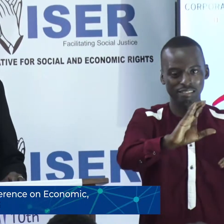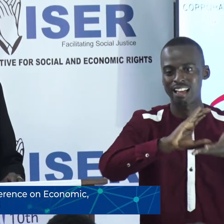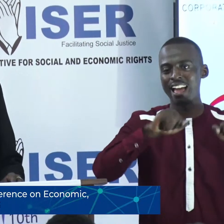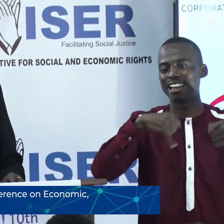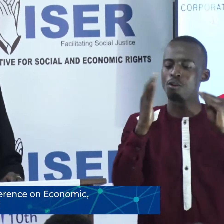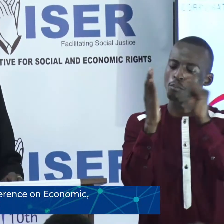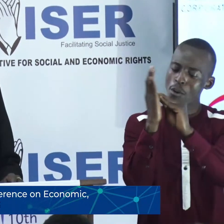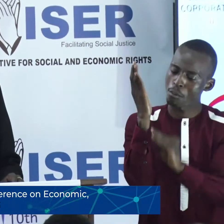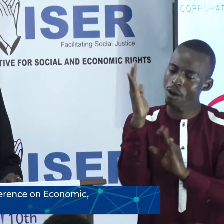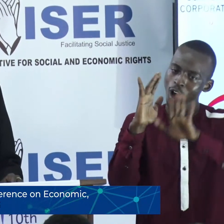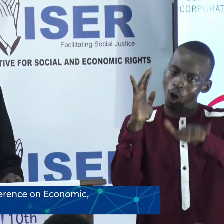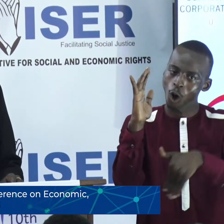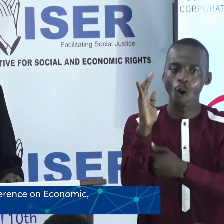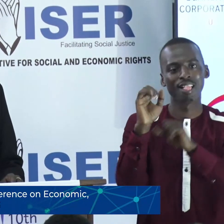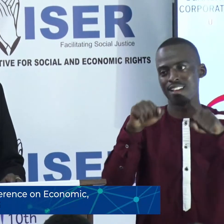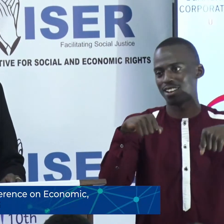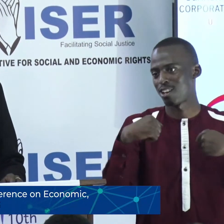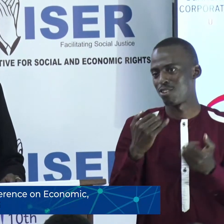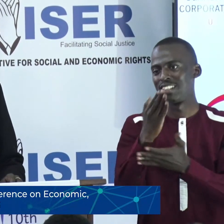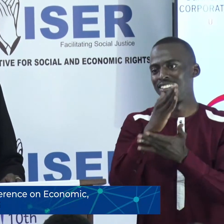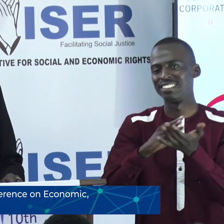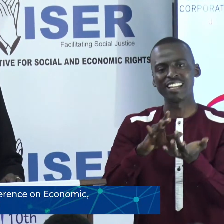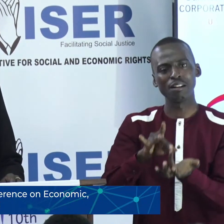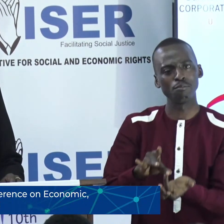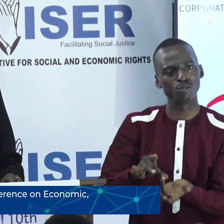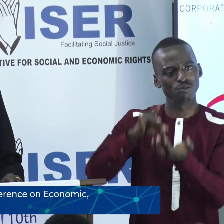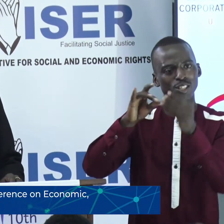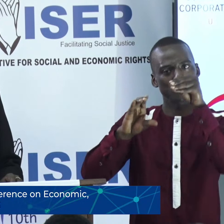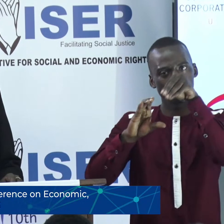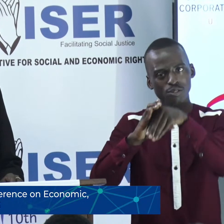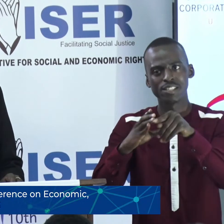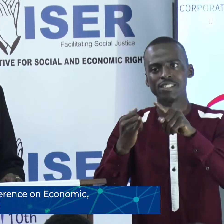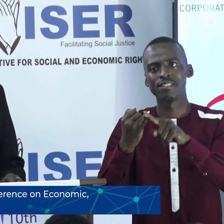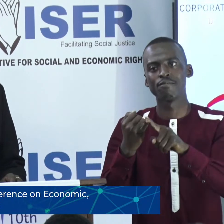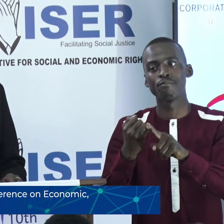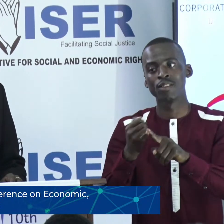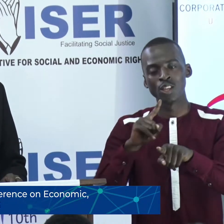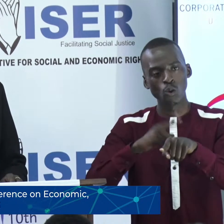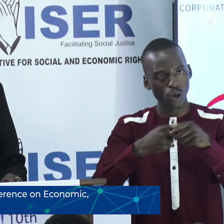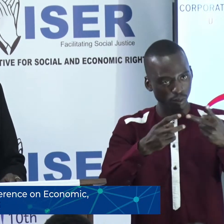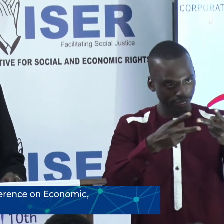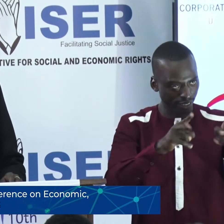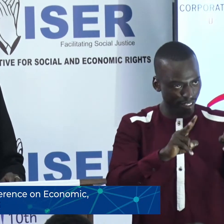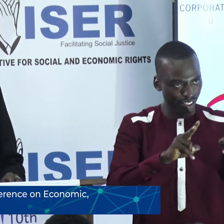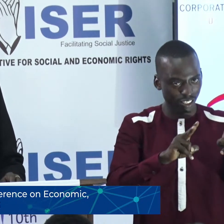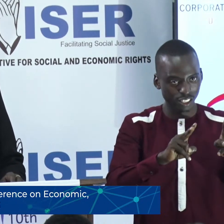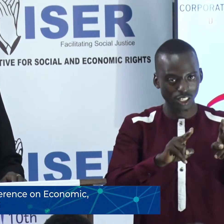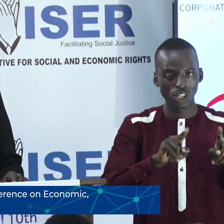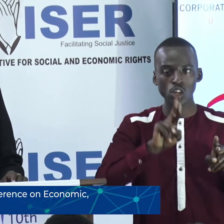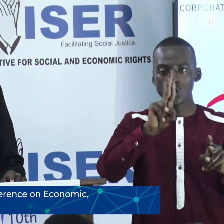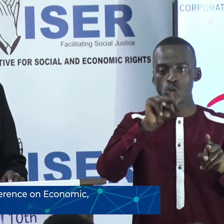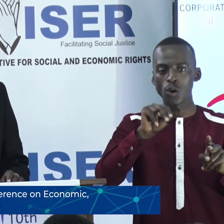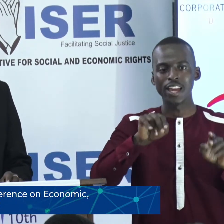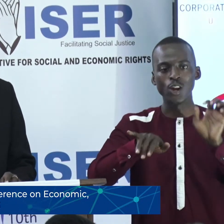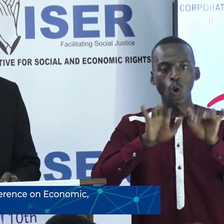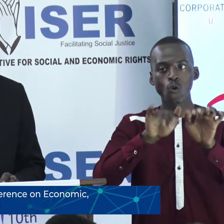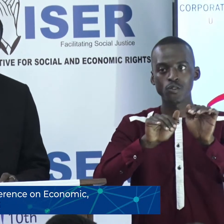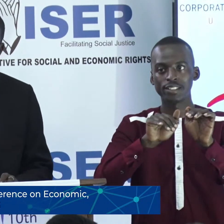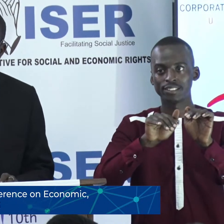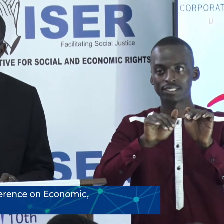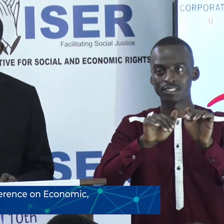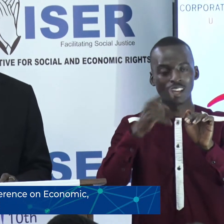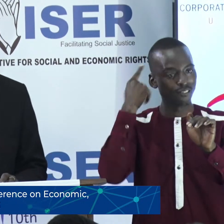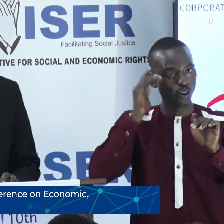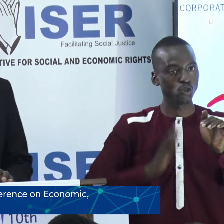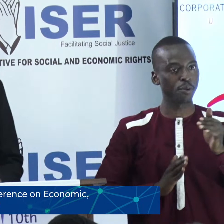here. Some outstanding ones include, at some point when we were starting, the UN Office for the High Commissioner